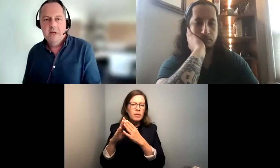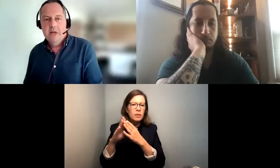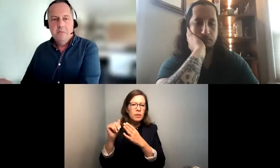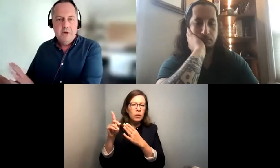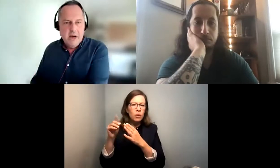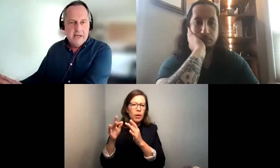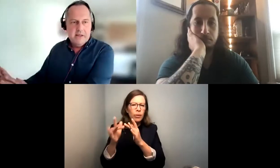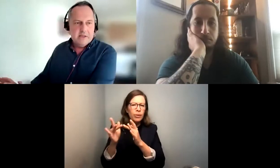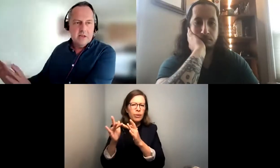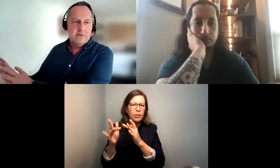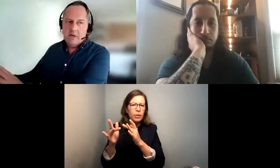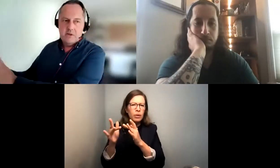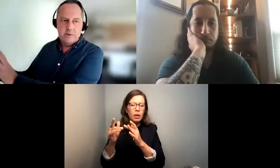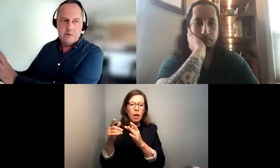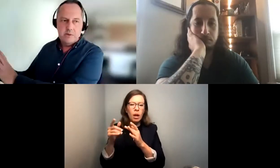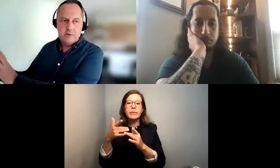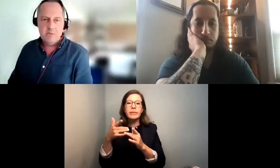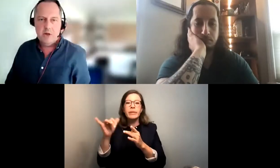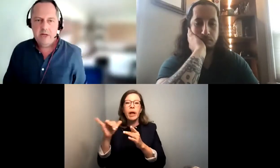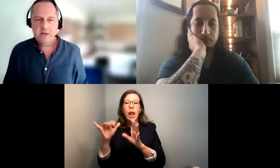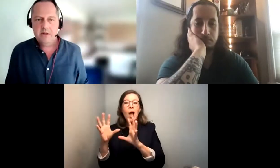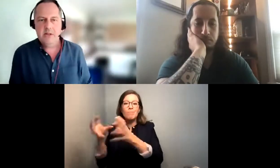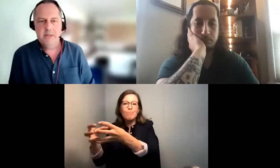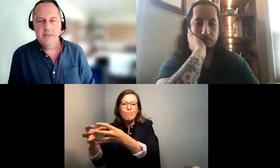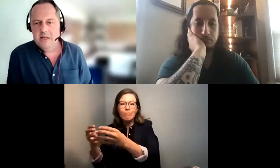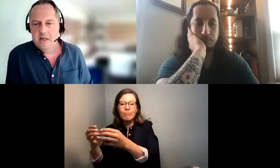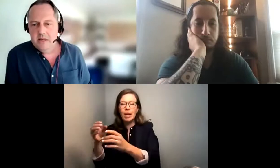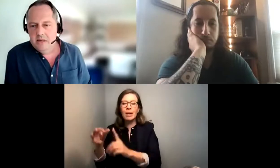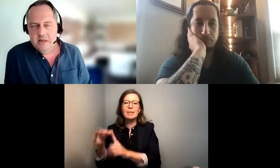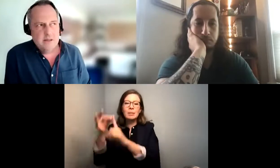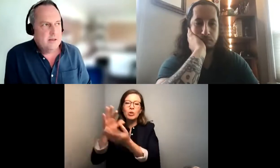or kind of put away in this kind of little special school somewhere else. So I think,